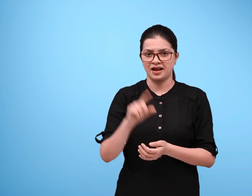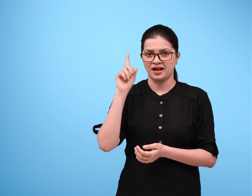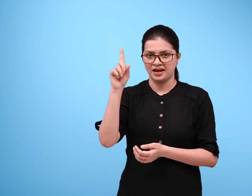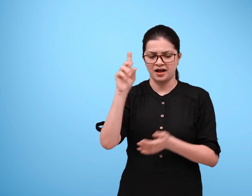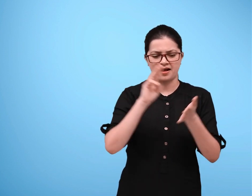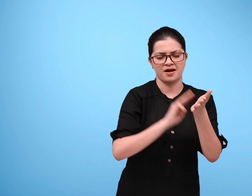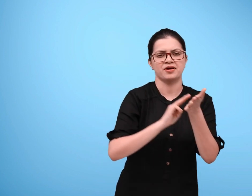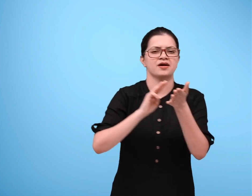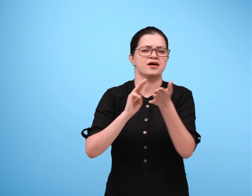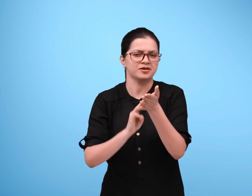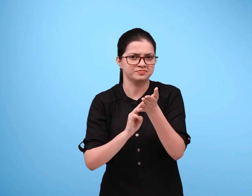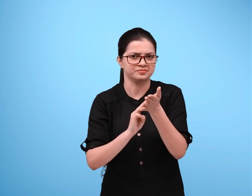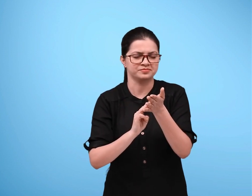1 millimeter.